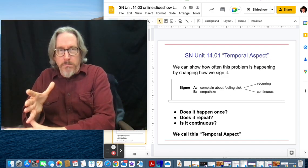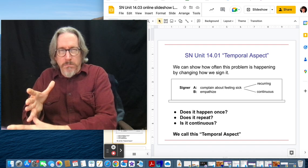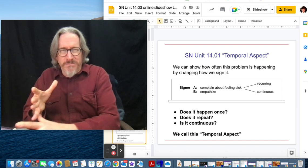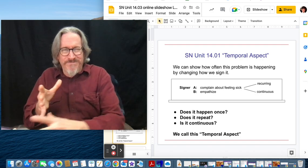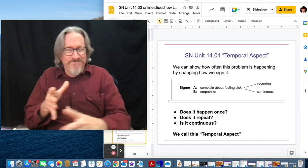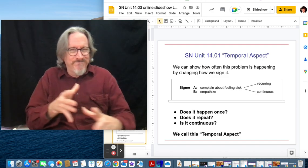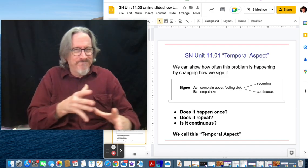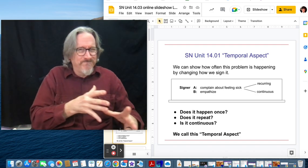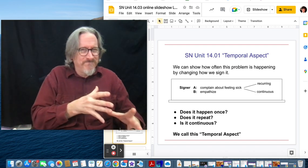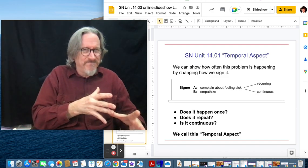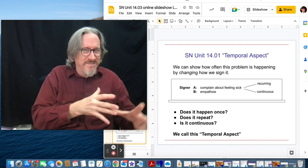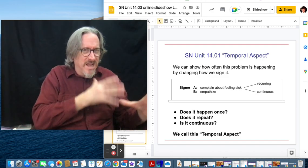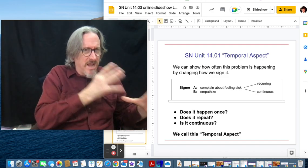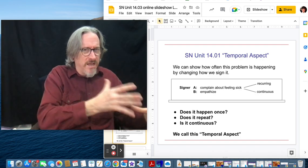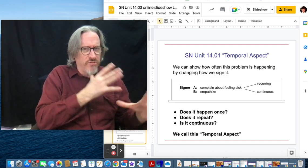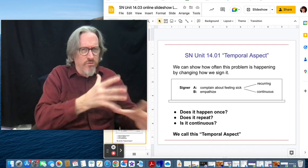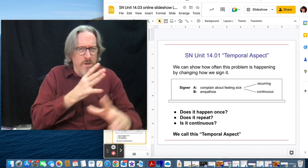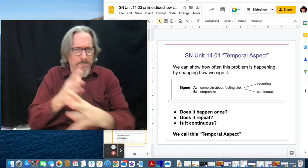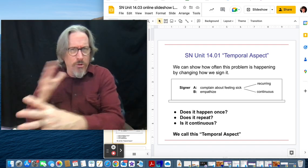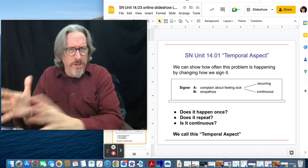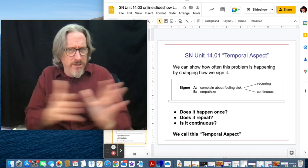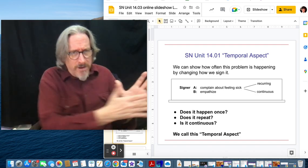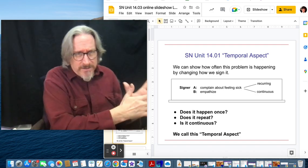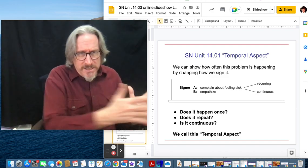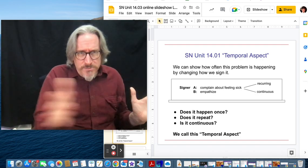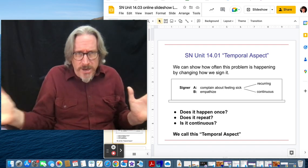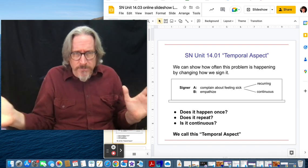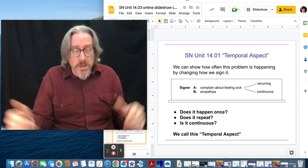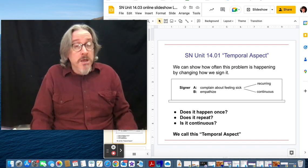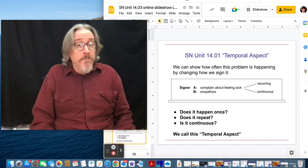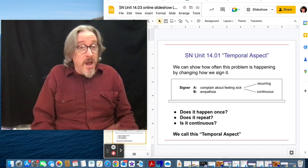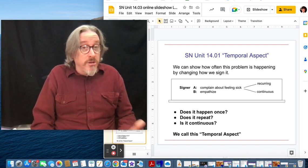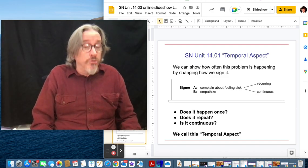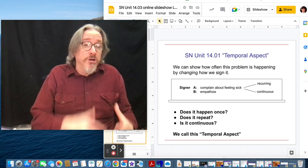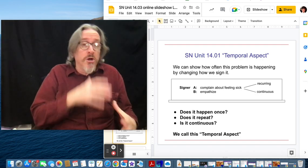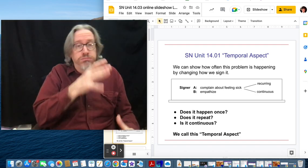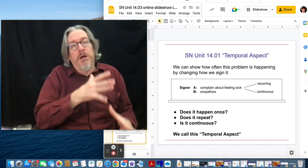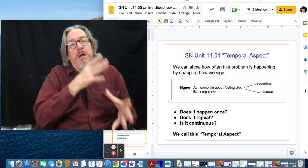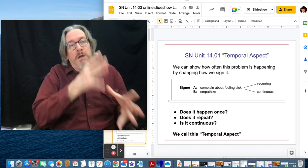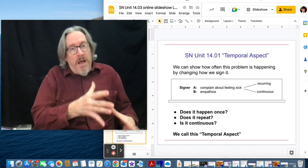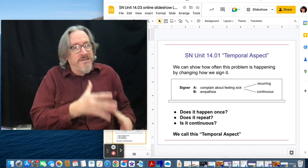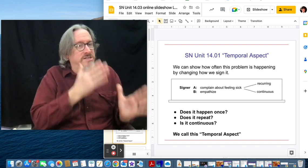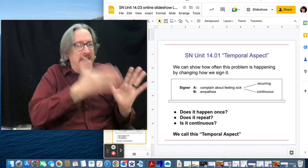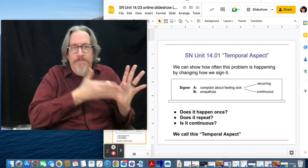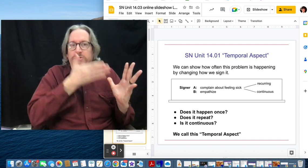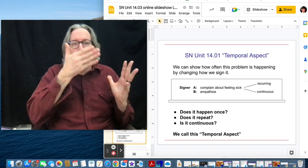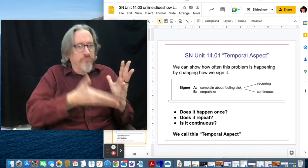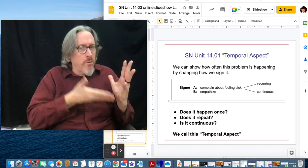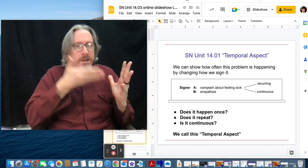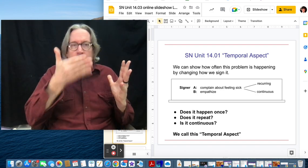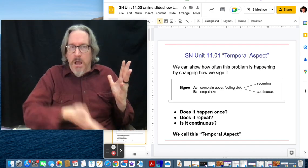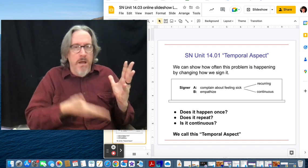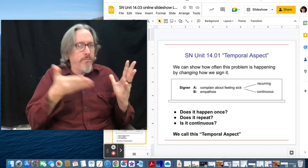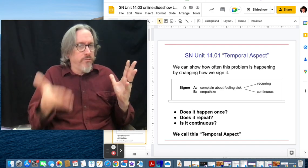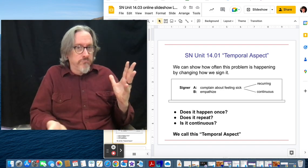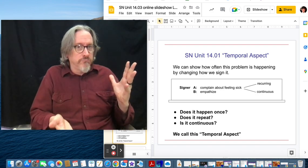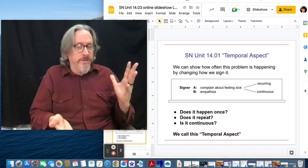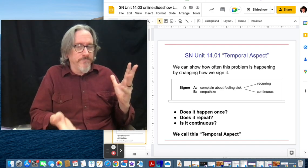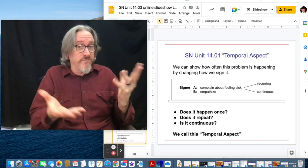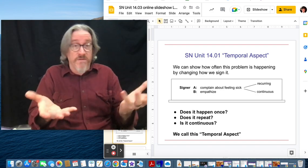but, I threw up all week, right? That spread. But you could go, I just kept throwing